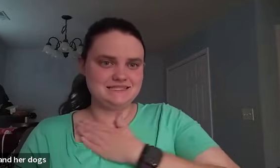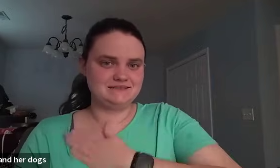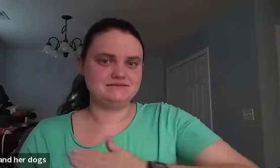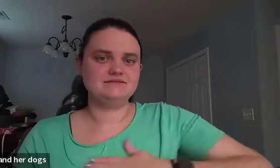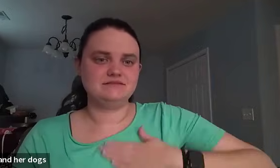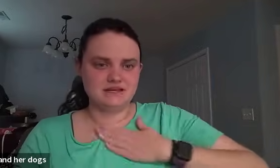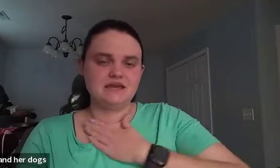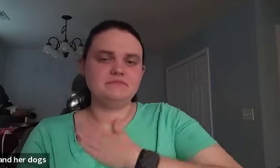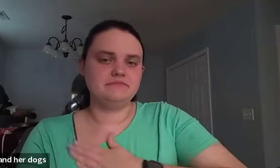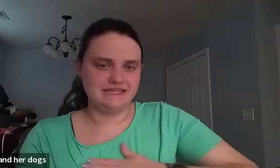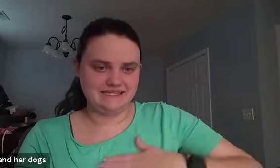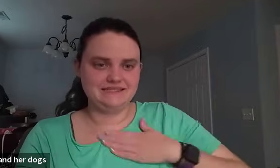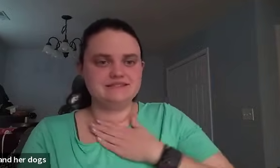Please. Okay. Please.